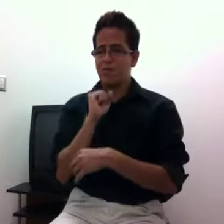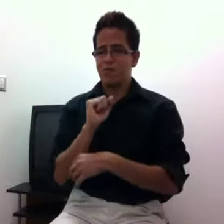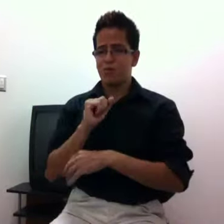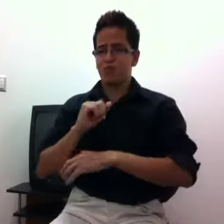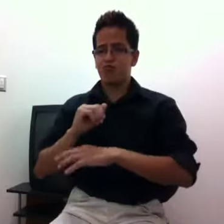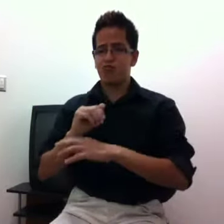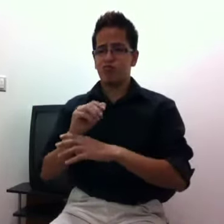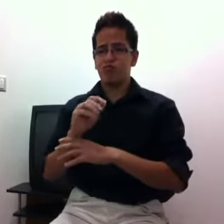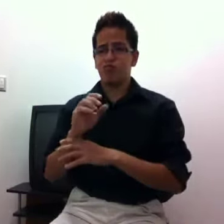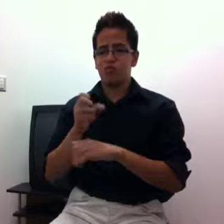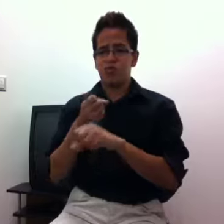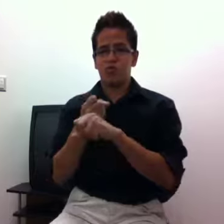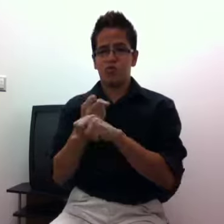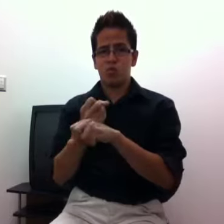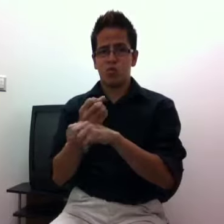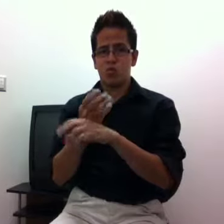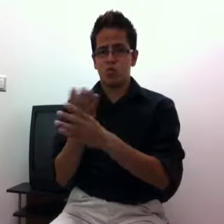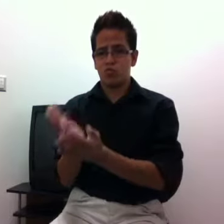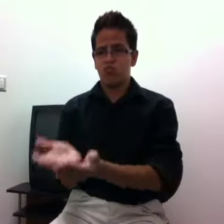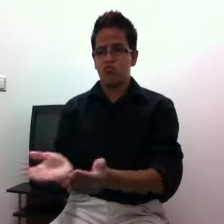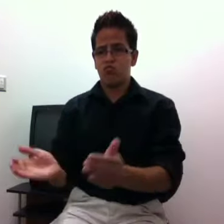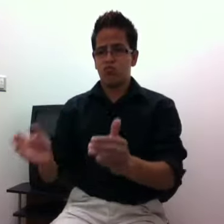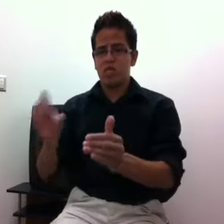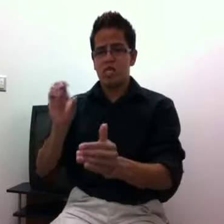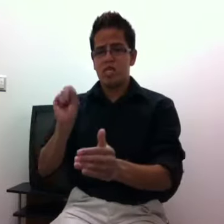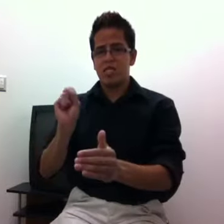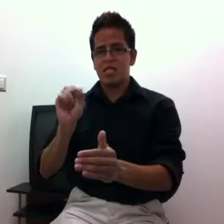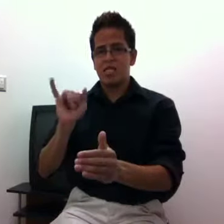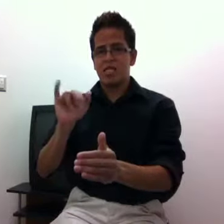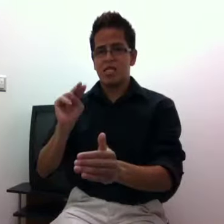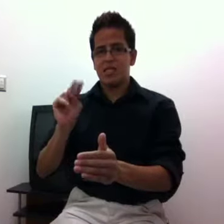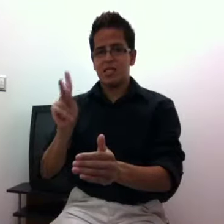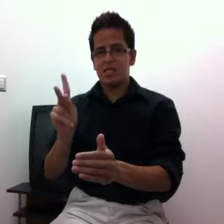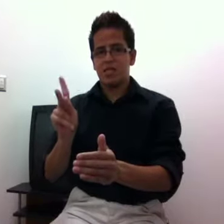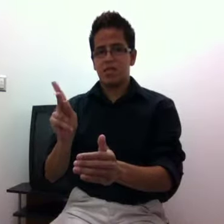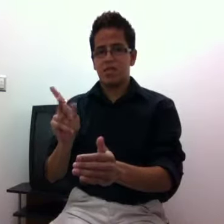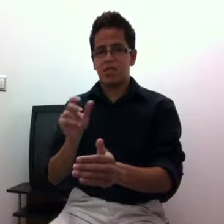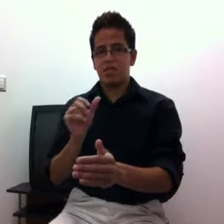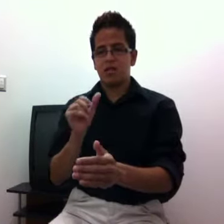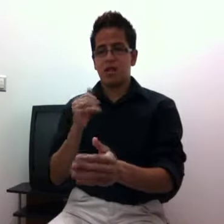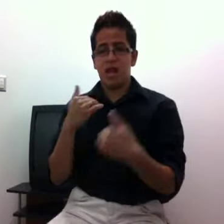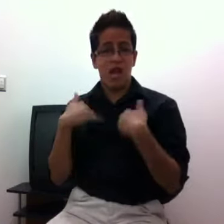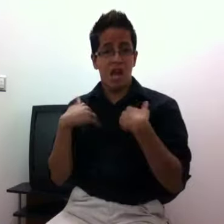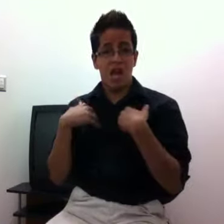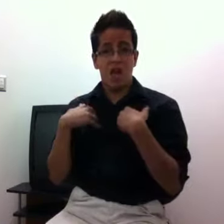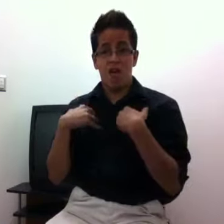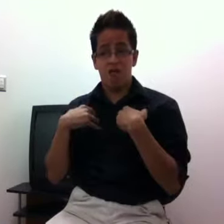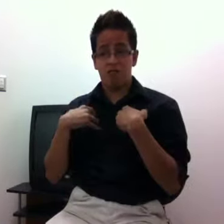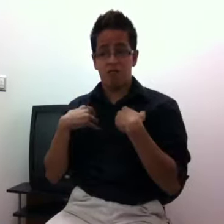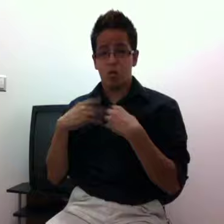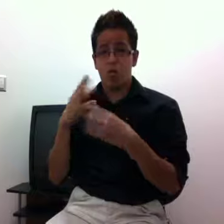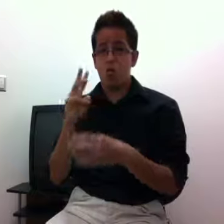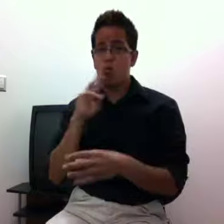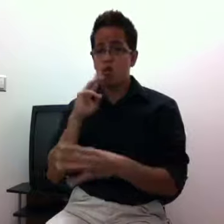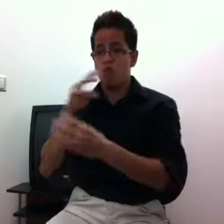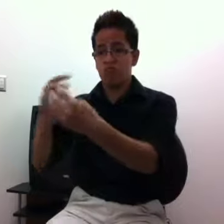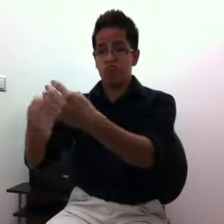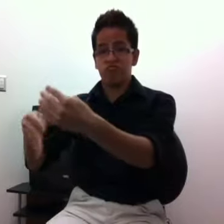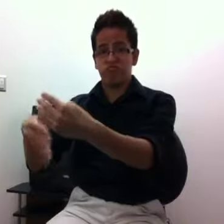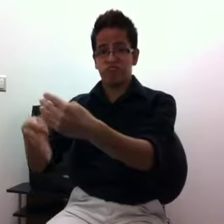At night time, we all had to use a paraffin lamp to light the room, and then a candle we